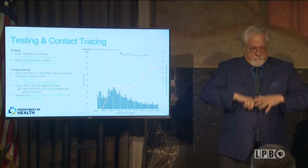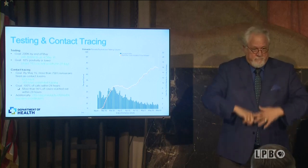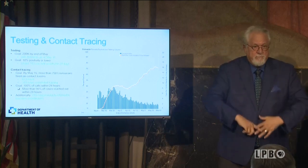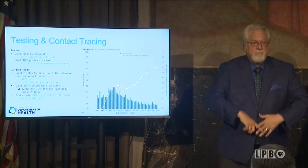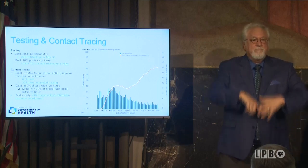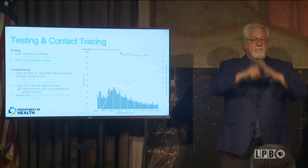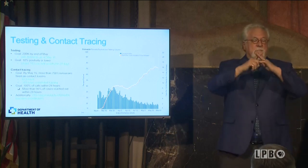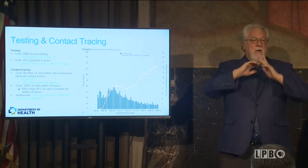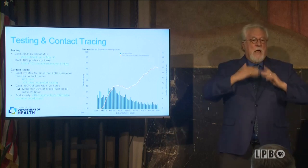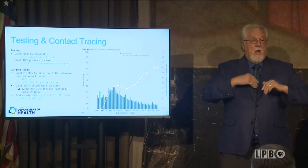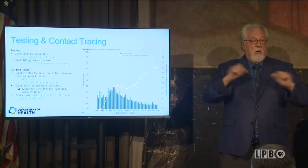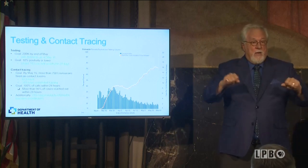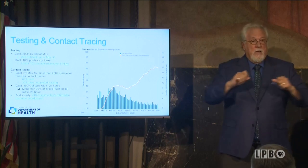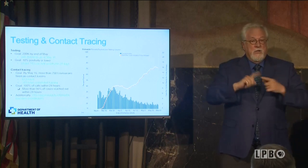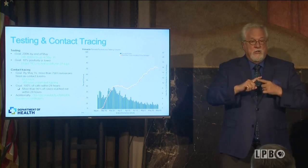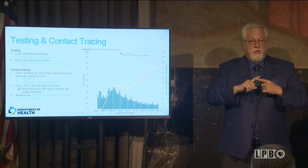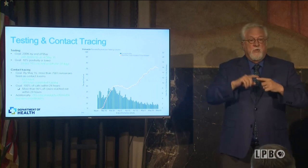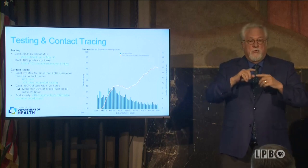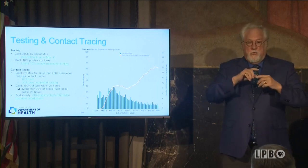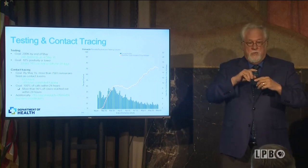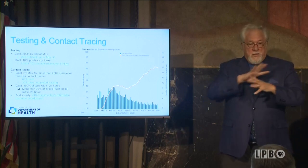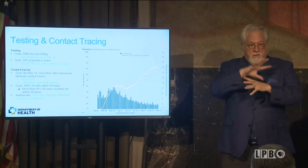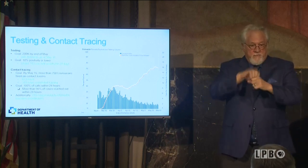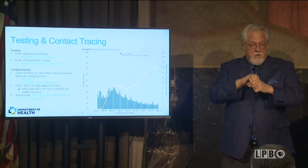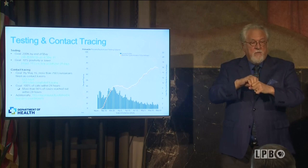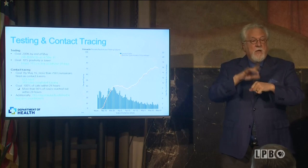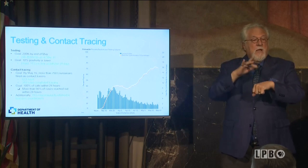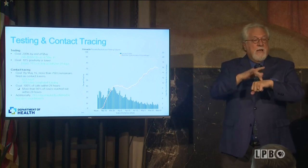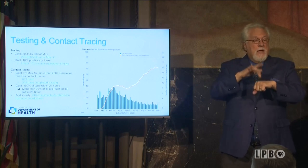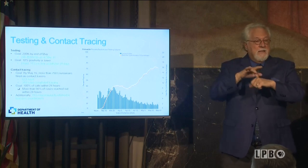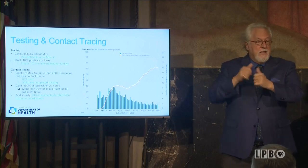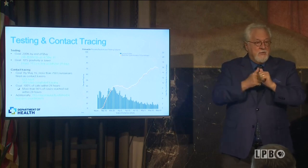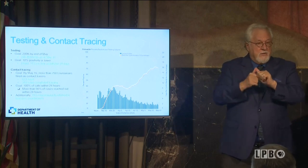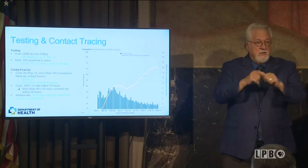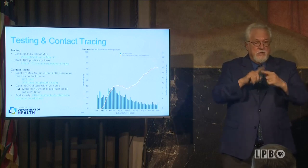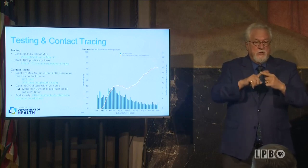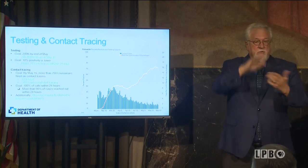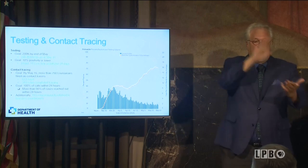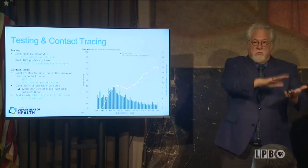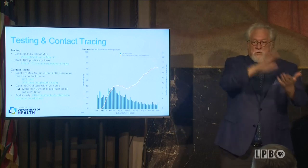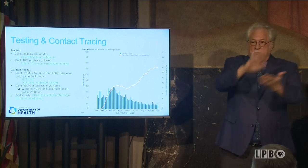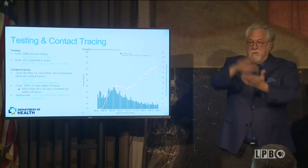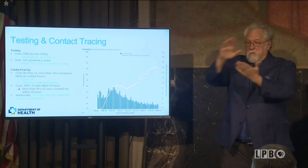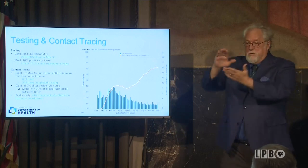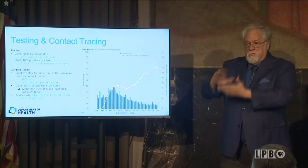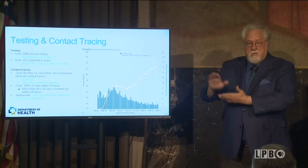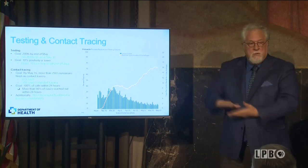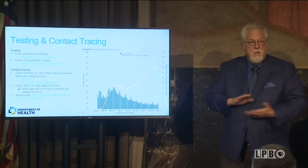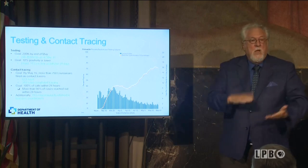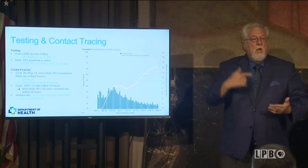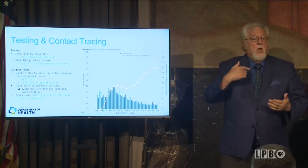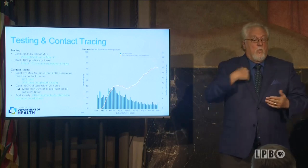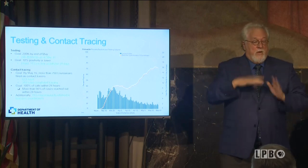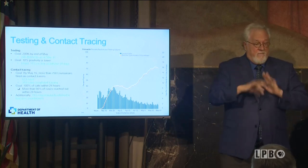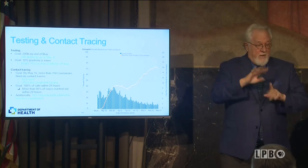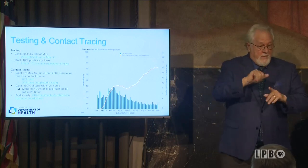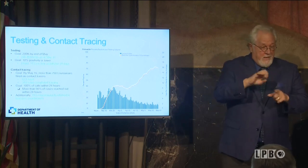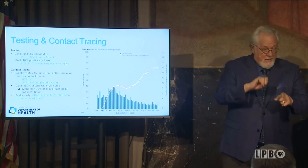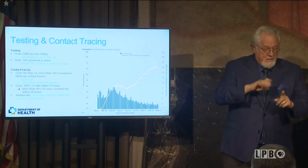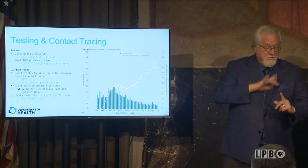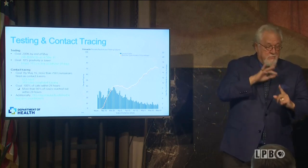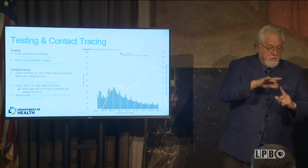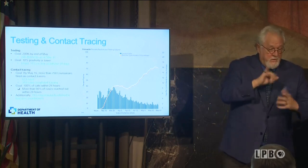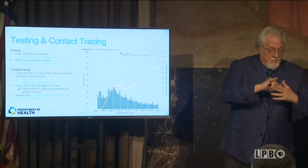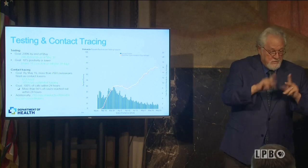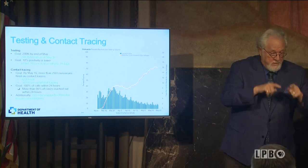state to engage in contact tracing so that we could move into a suppressive mode where what we're really doing is, as we find a case, reaching out to those